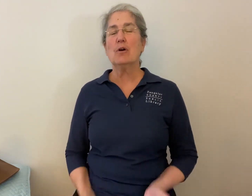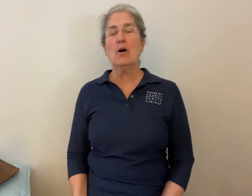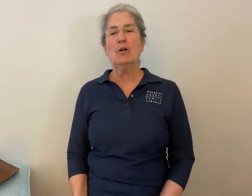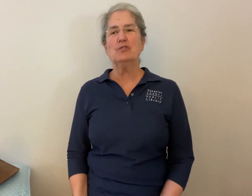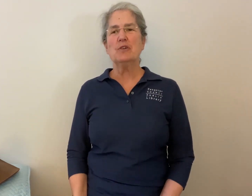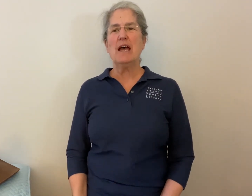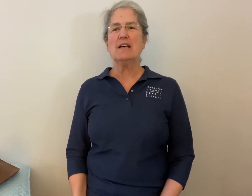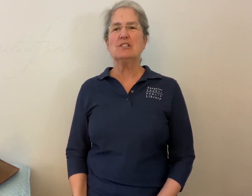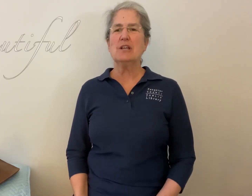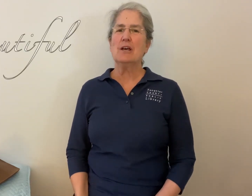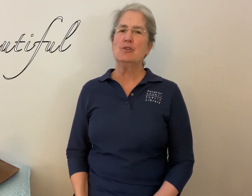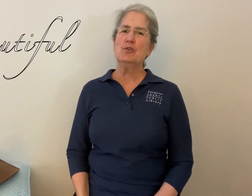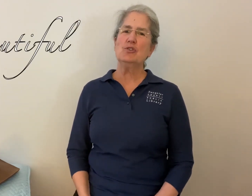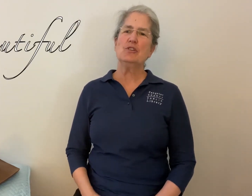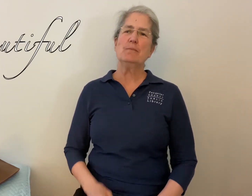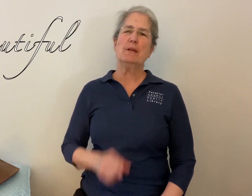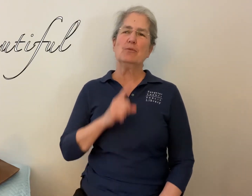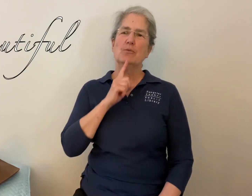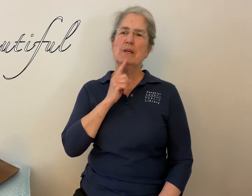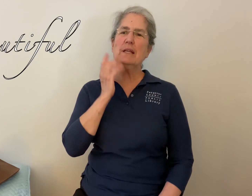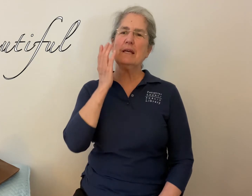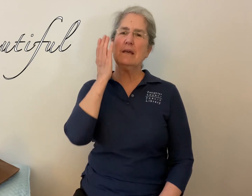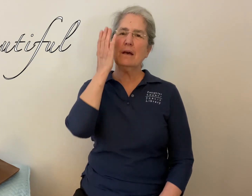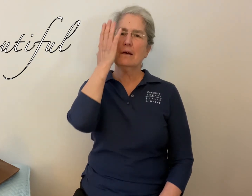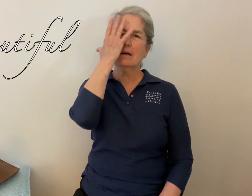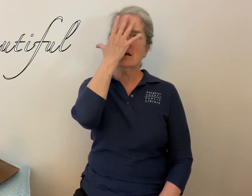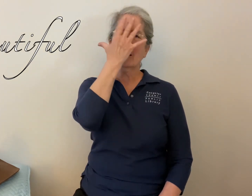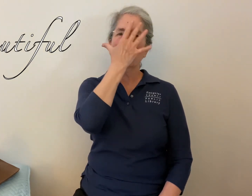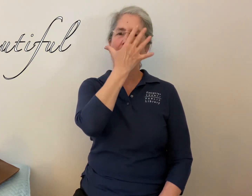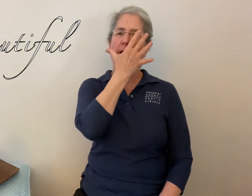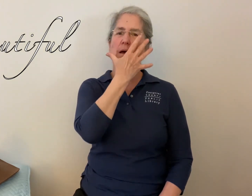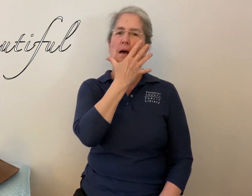all dressed, you should be really